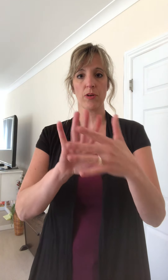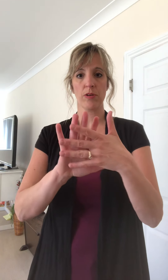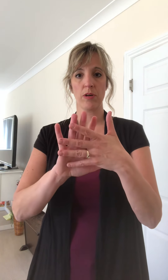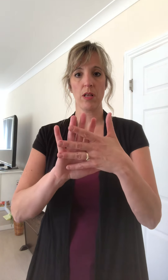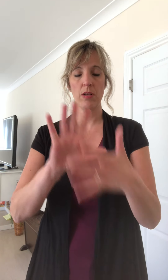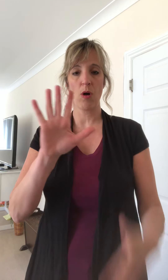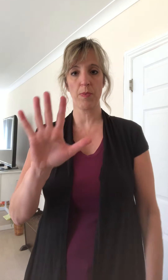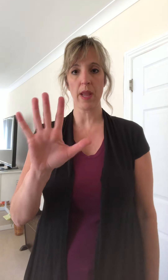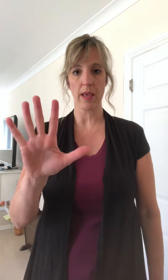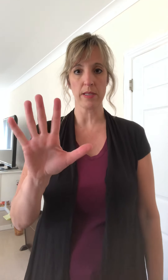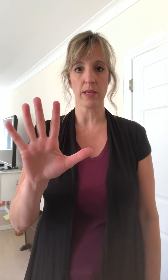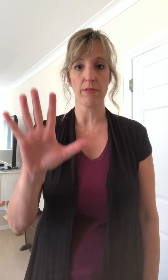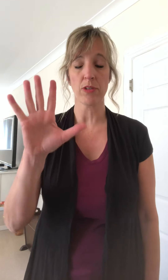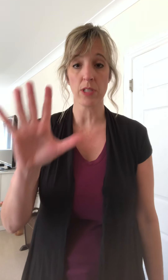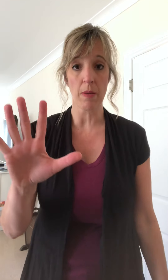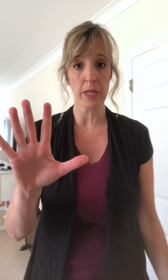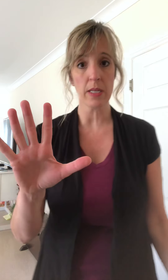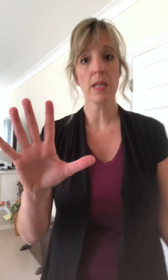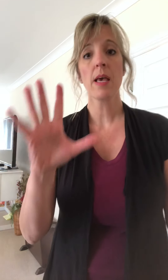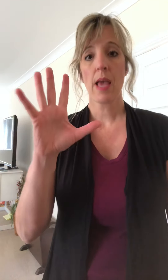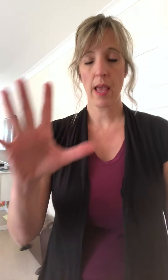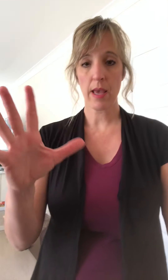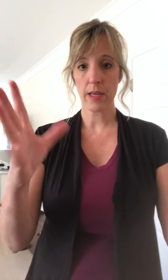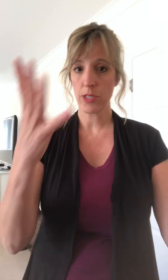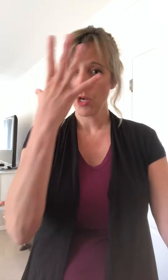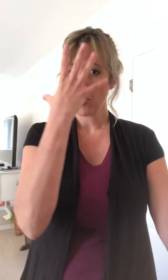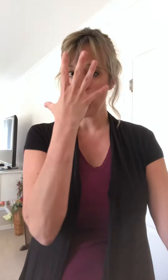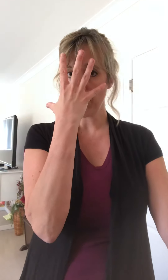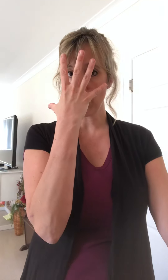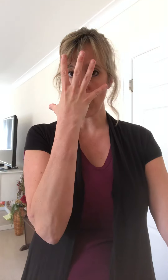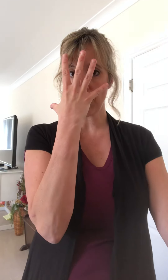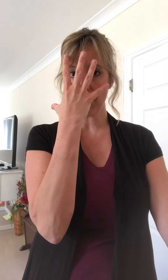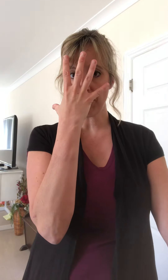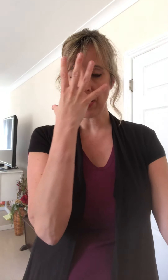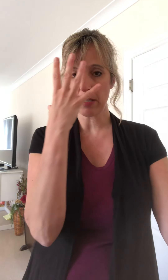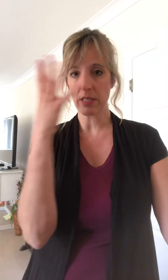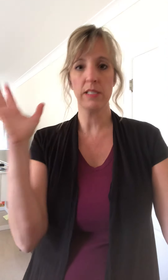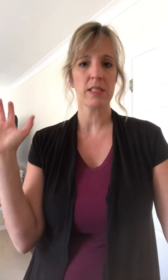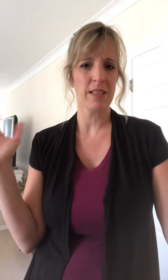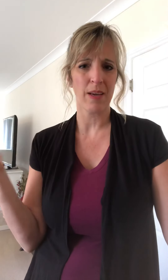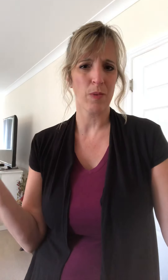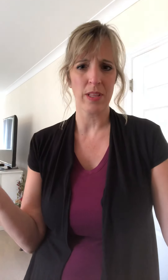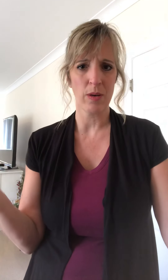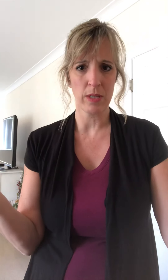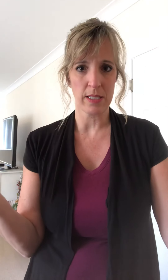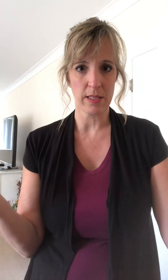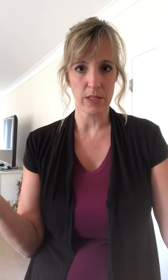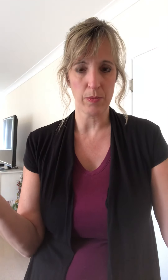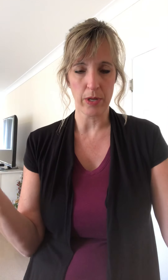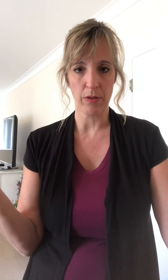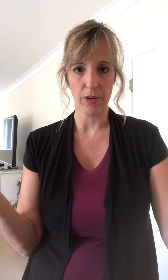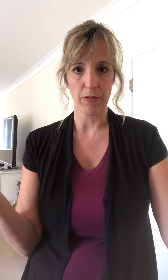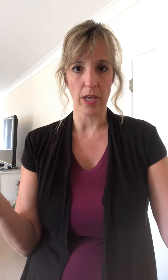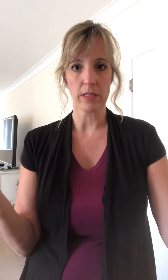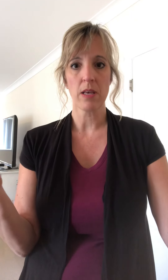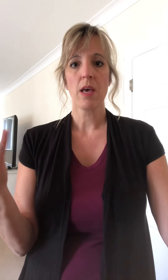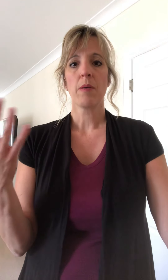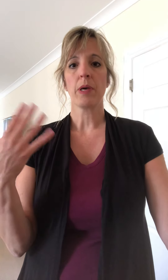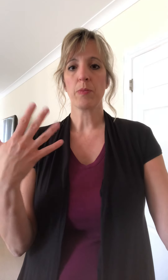your open hand of your dominant hand, you put it over your face. This is like one of the only signs that you put over your face. But you